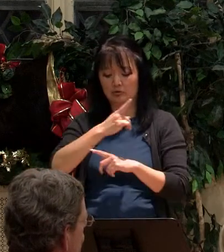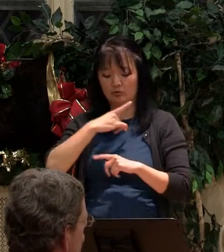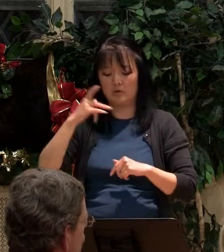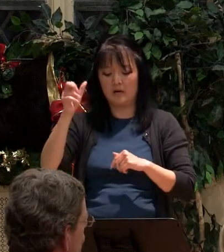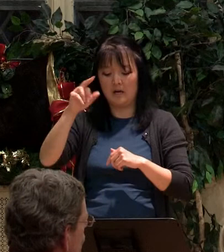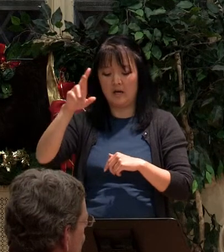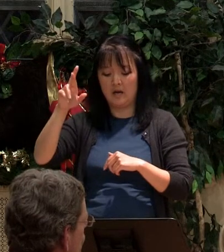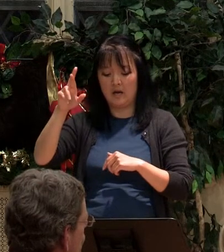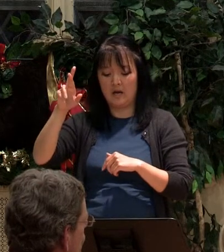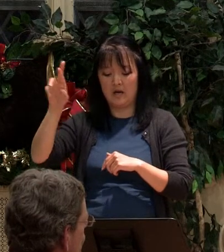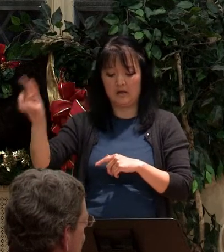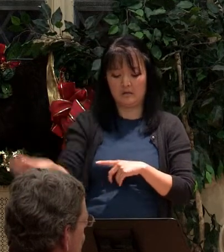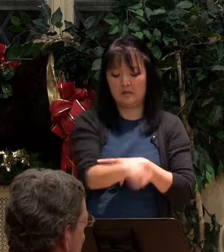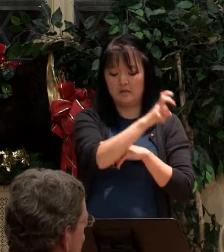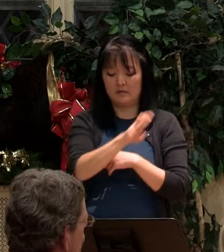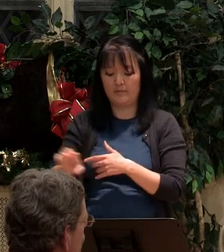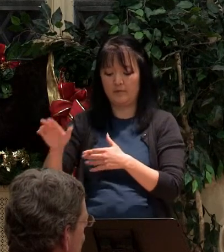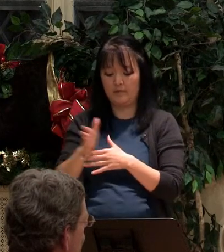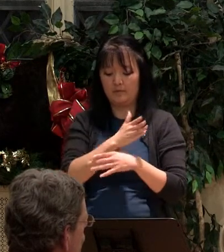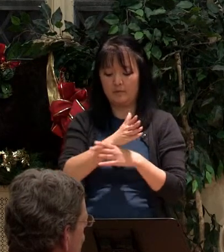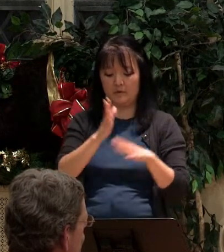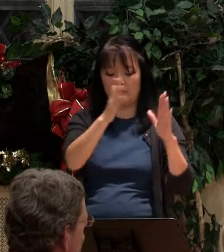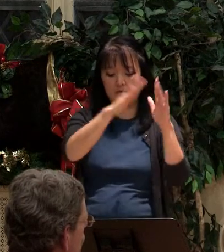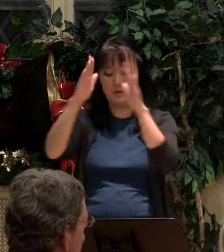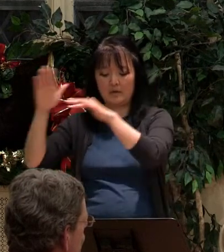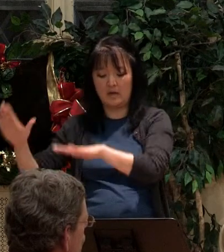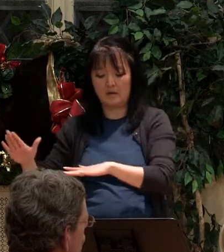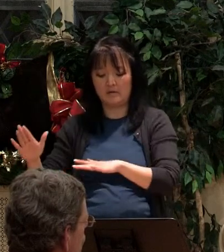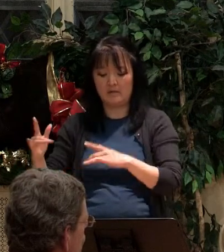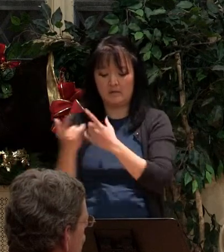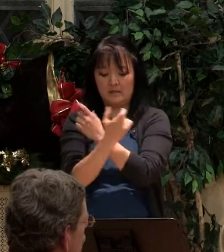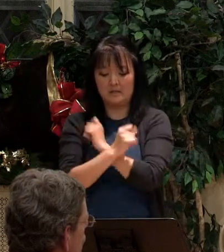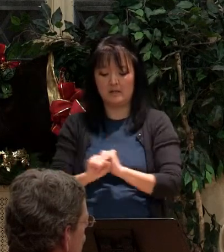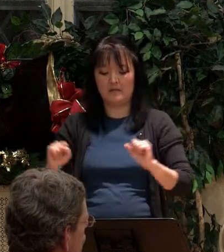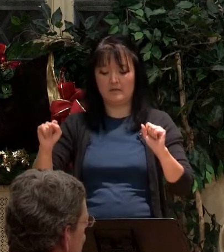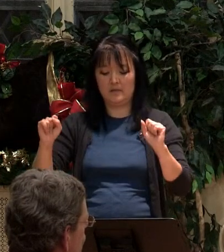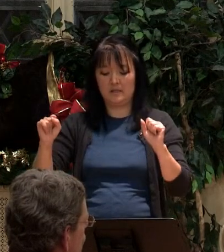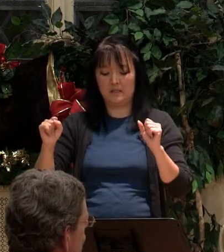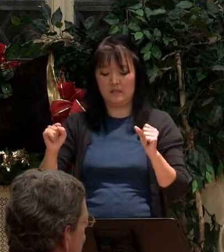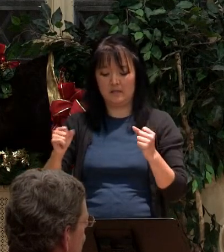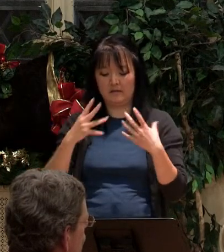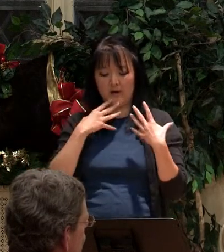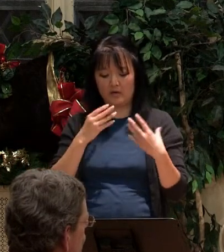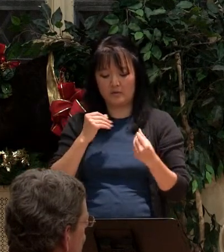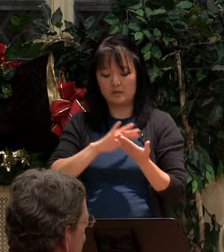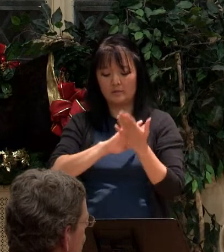me between homes. The safety of hydration becomes unfamiliar desert.